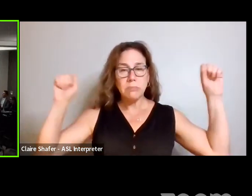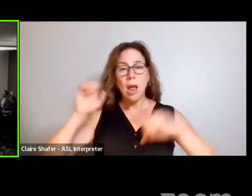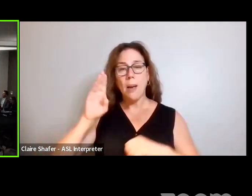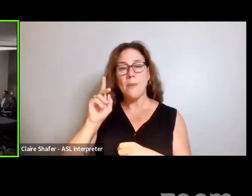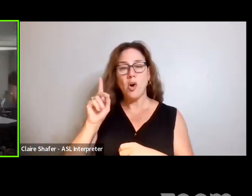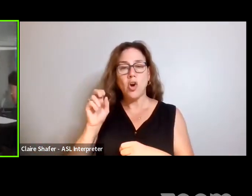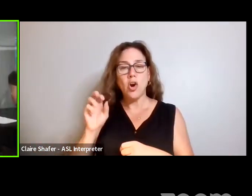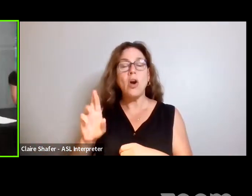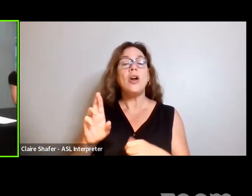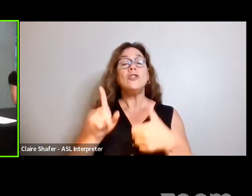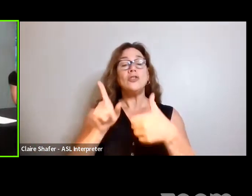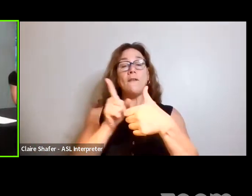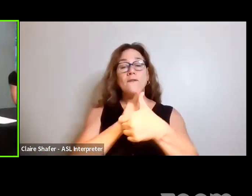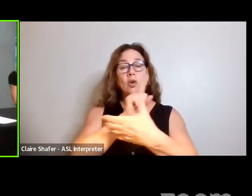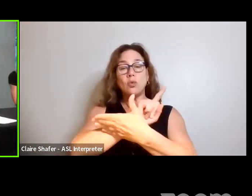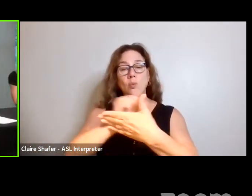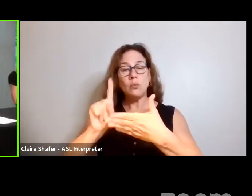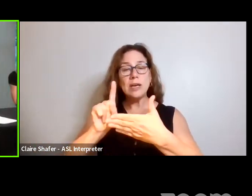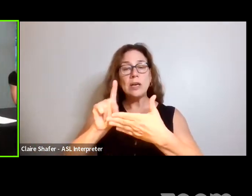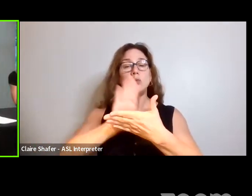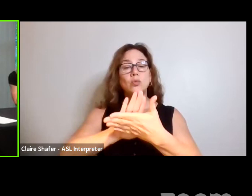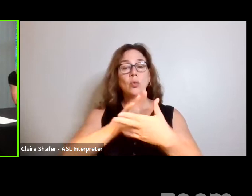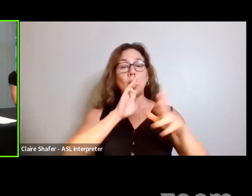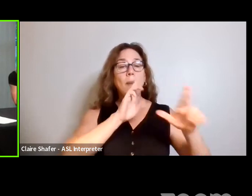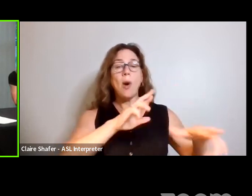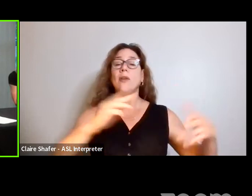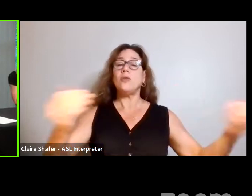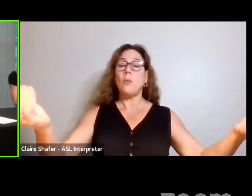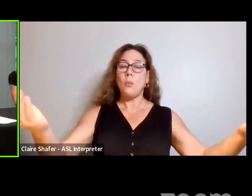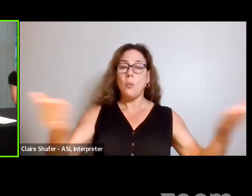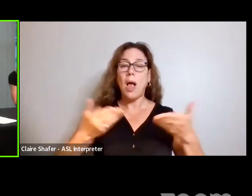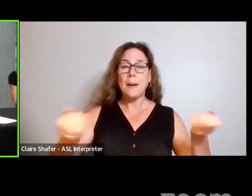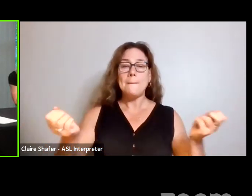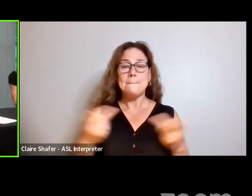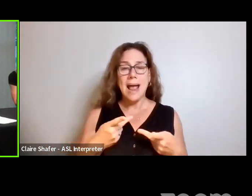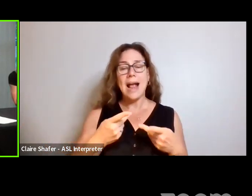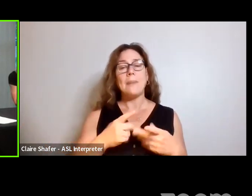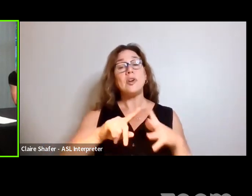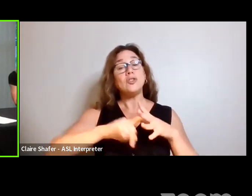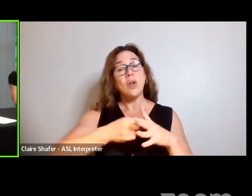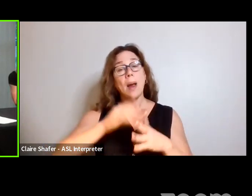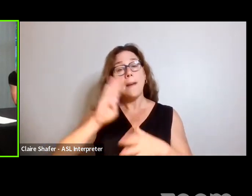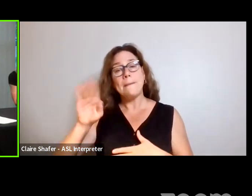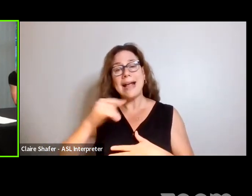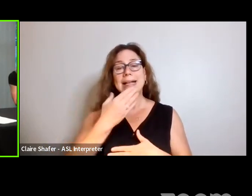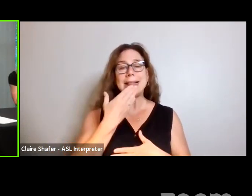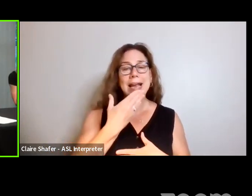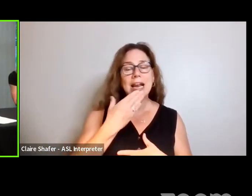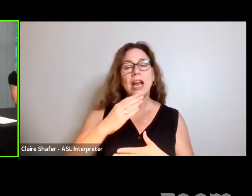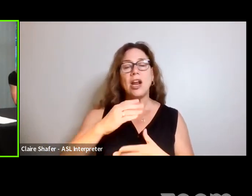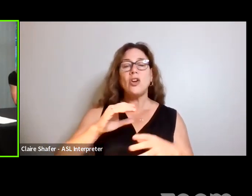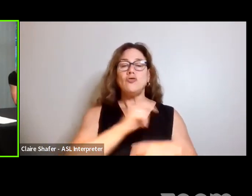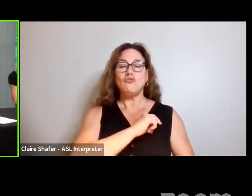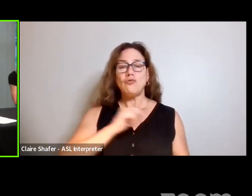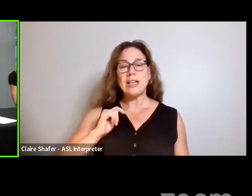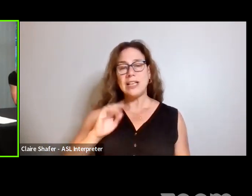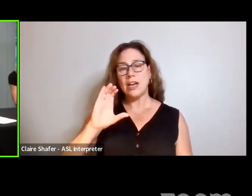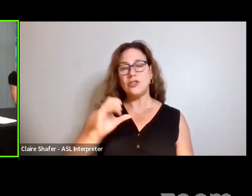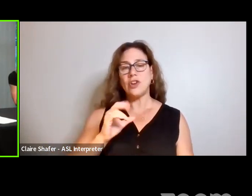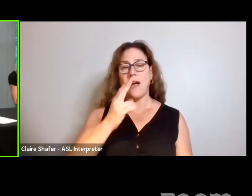week of school reports and welcome back. And I want to start off a little bit. I want to thank Trustee Chavez for the kind words